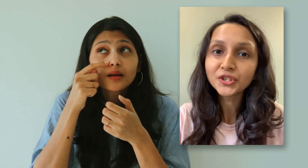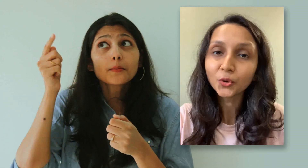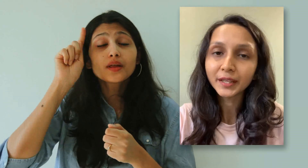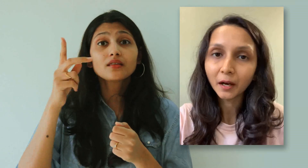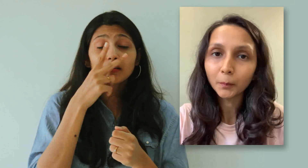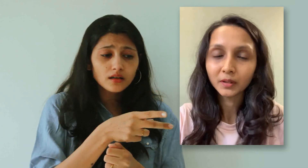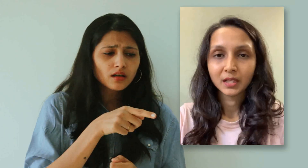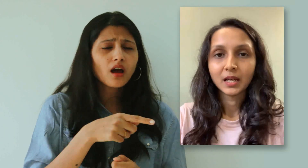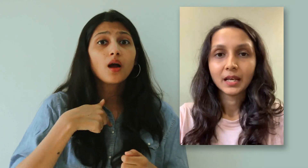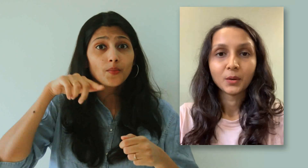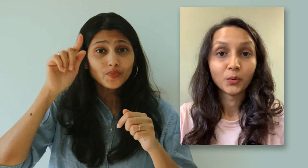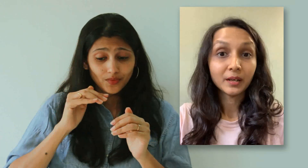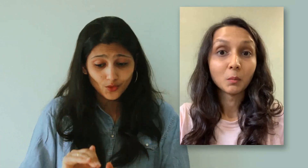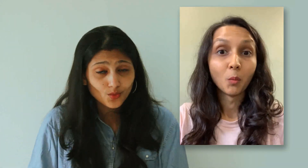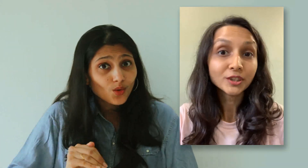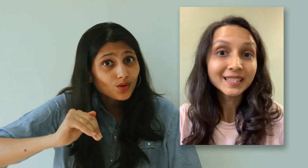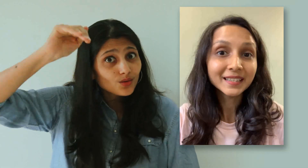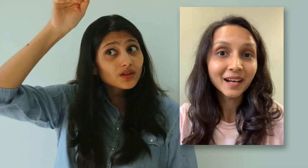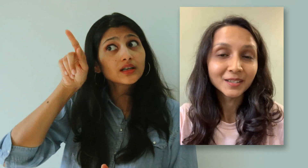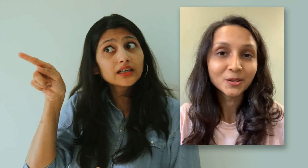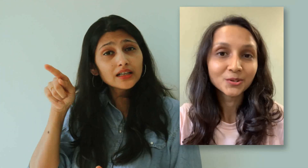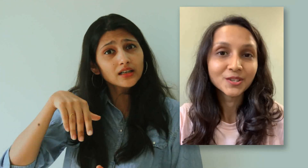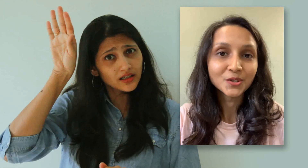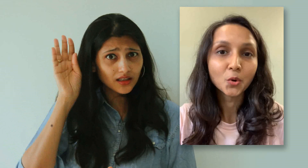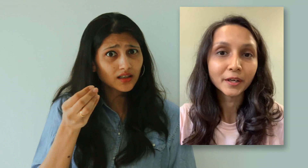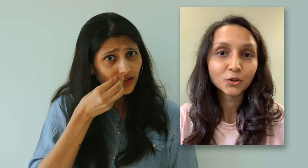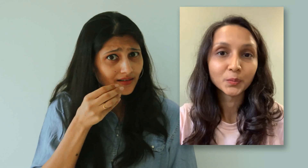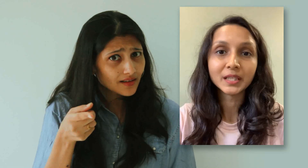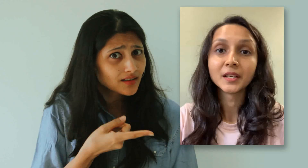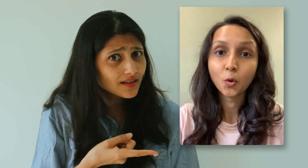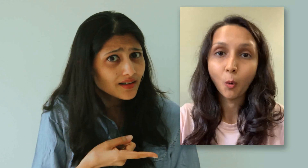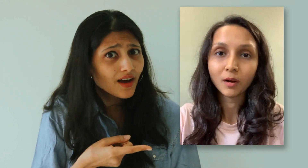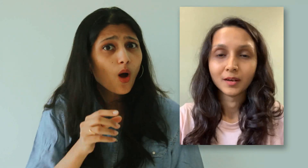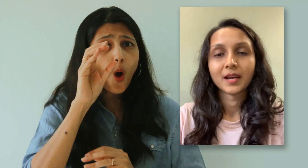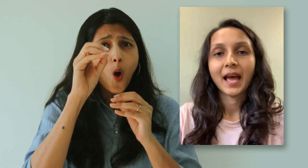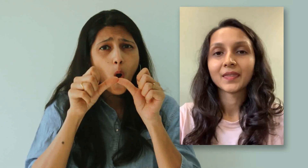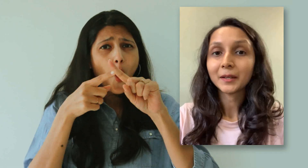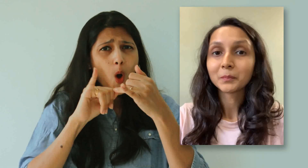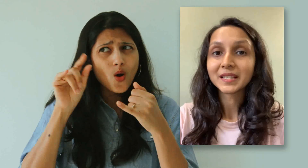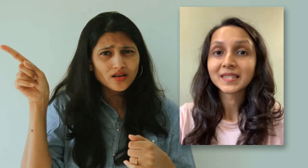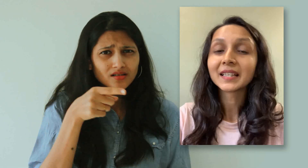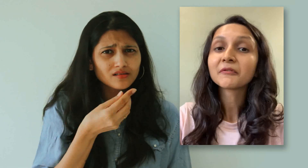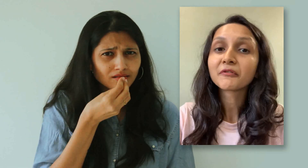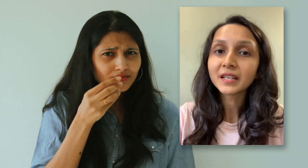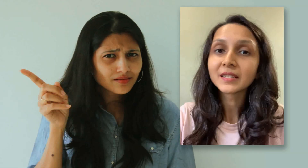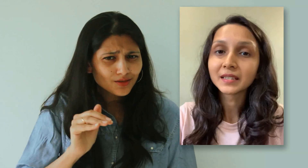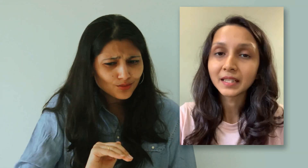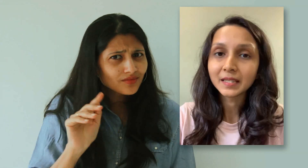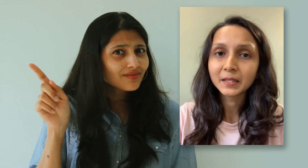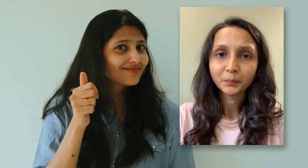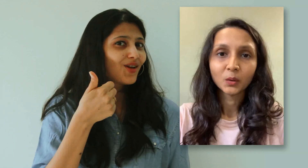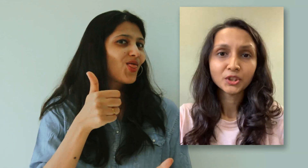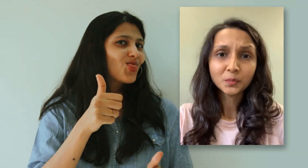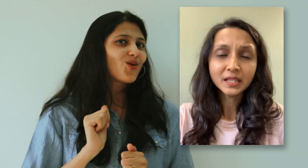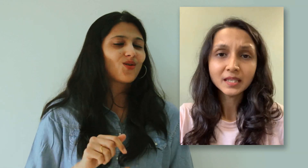she was growing up? Well, mostly the answer to this is going to be no. And that means that it fails the